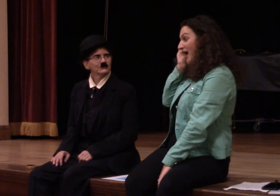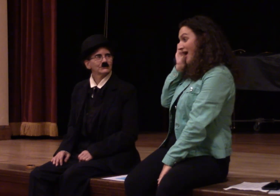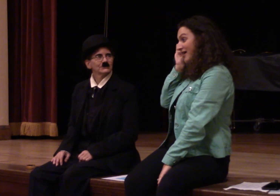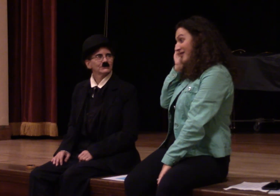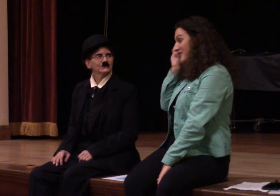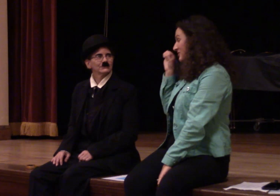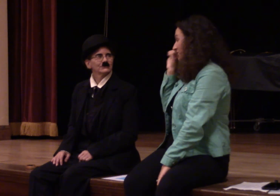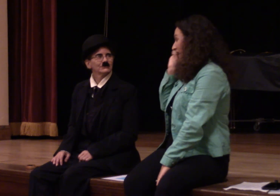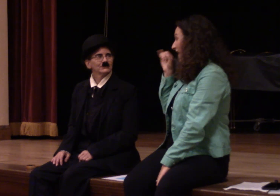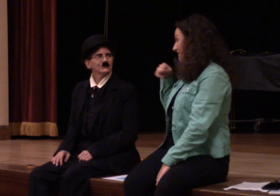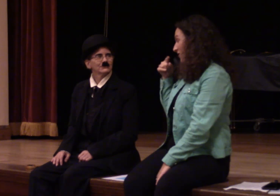I, so it's iPhone.